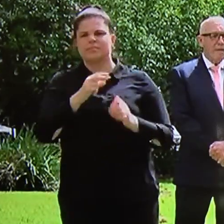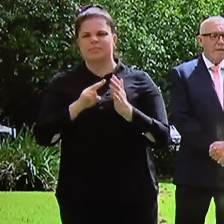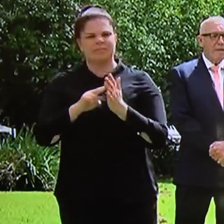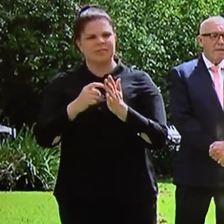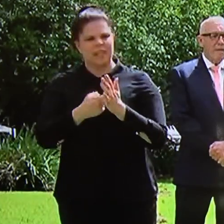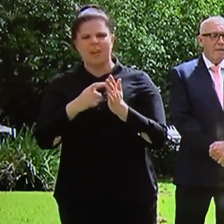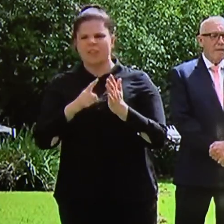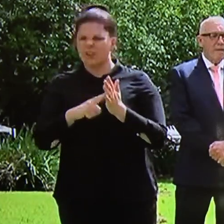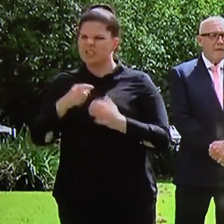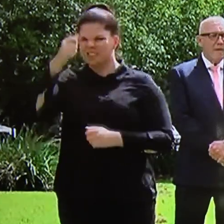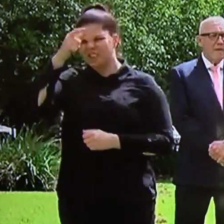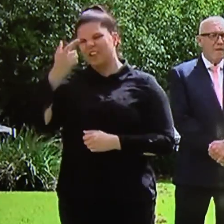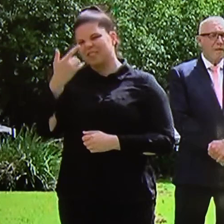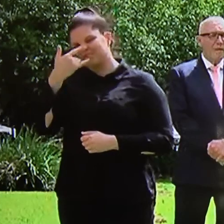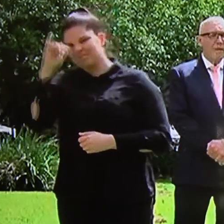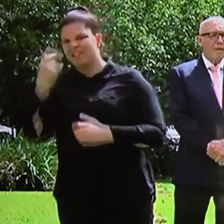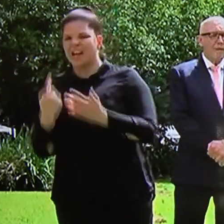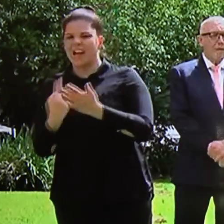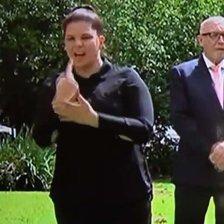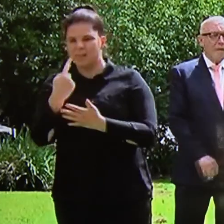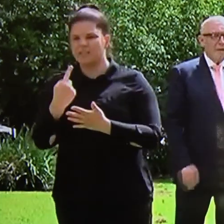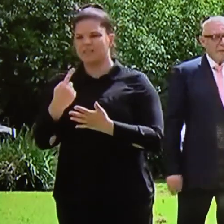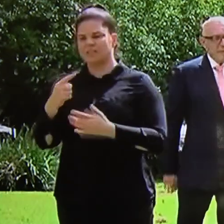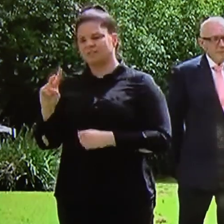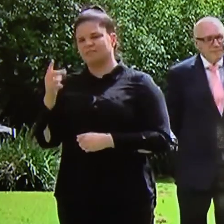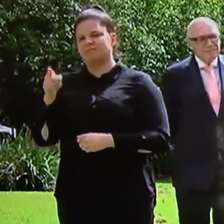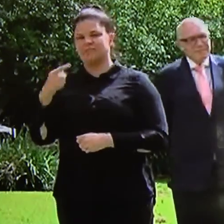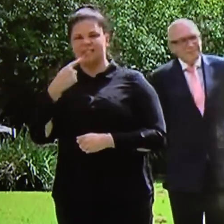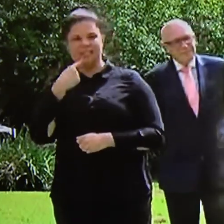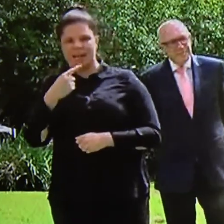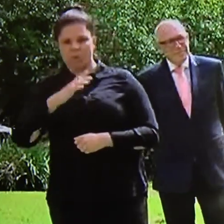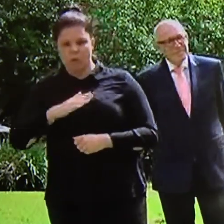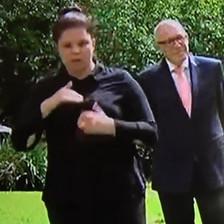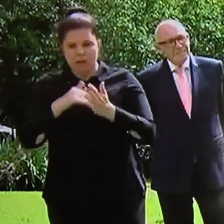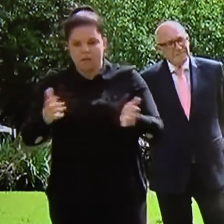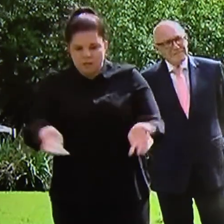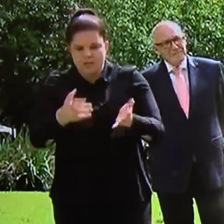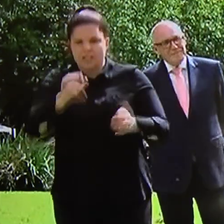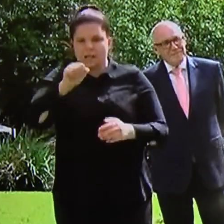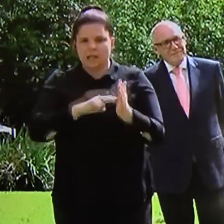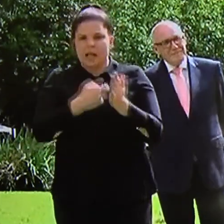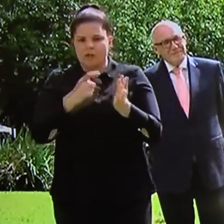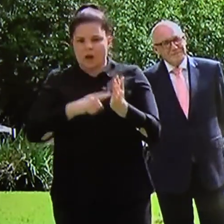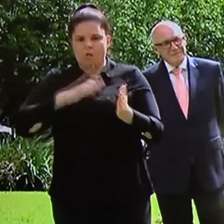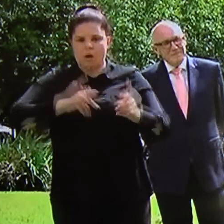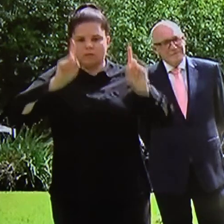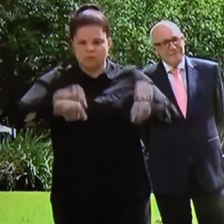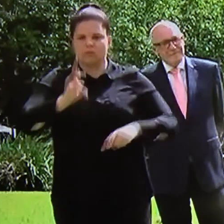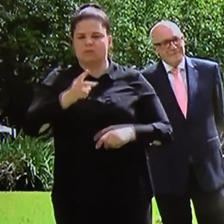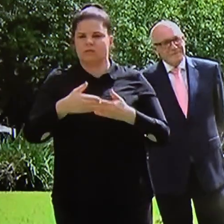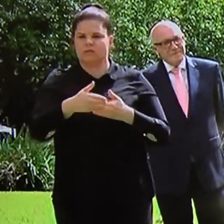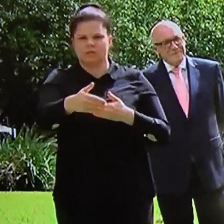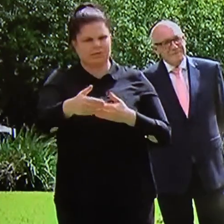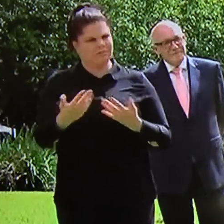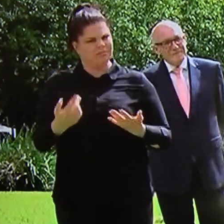Australian Health Outline so strongly to push into the person that helped to get the NRL back running. Look,